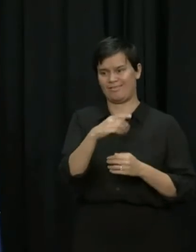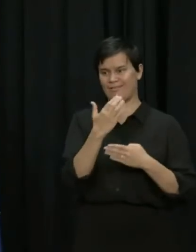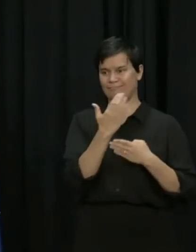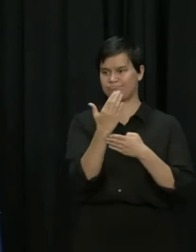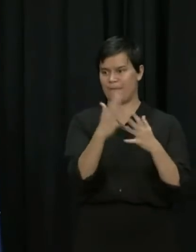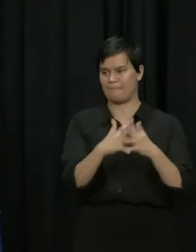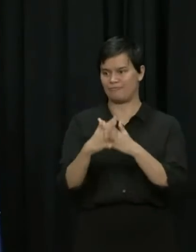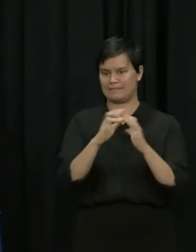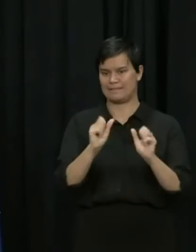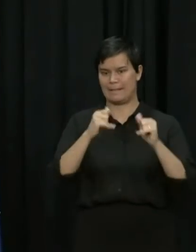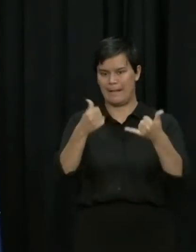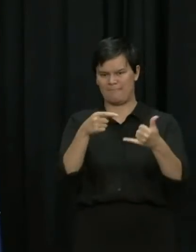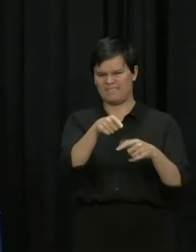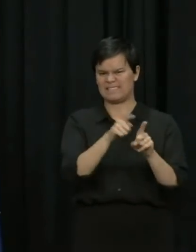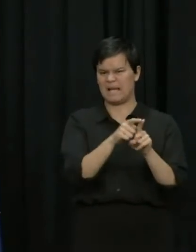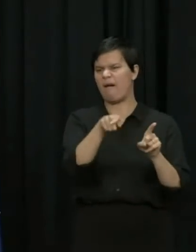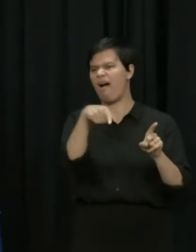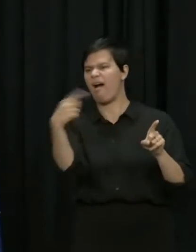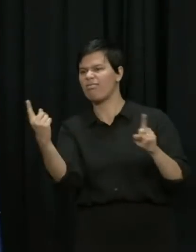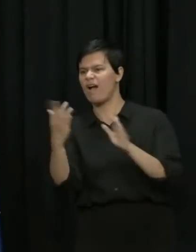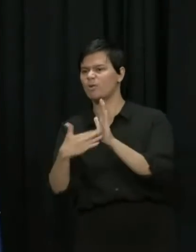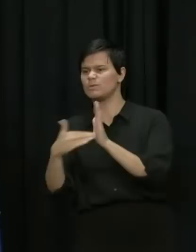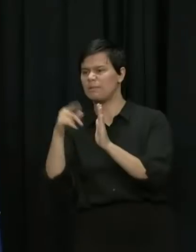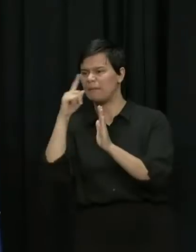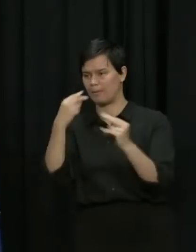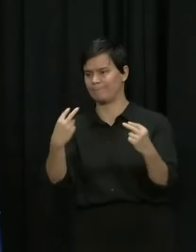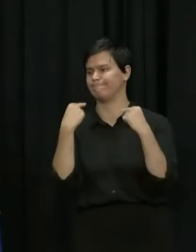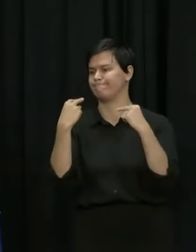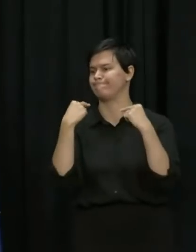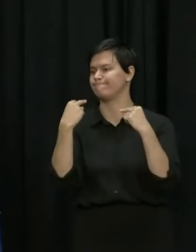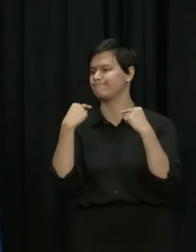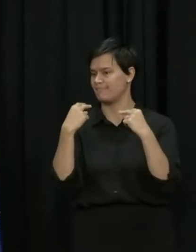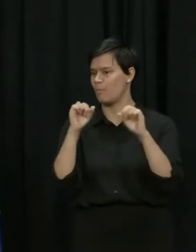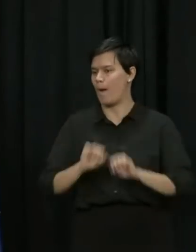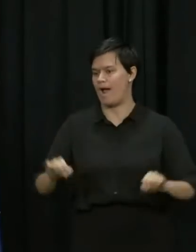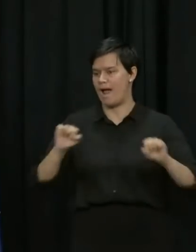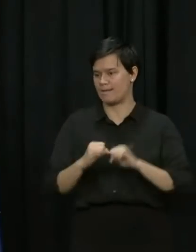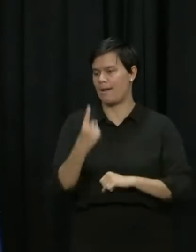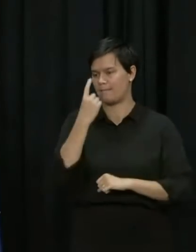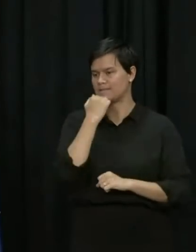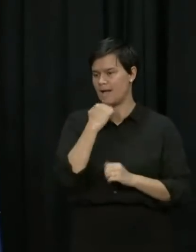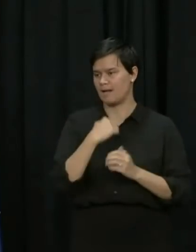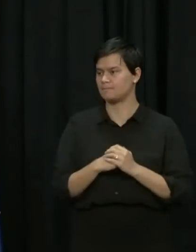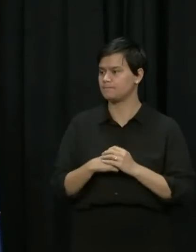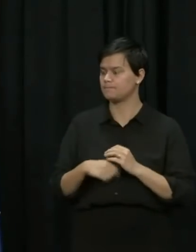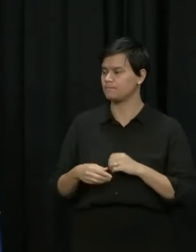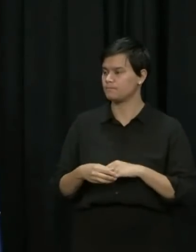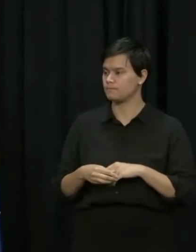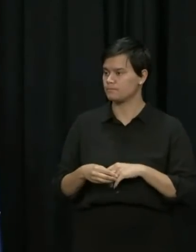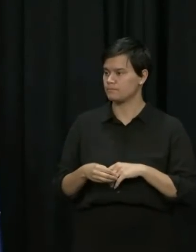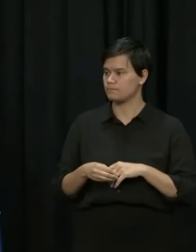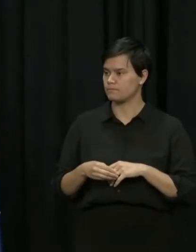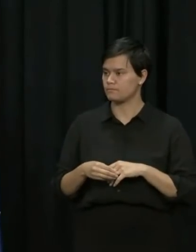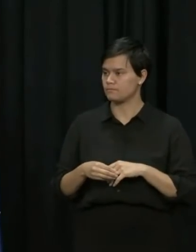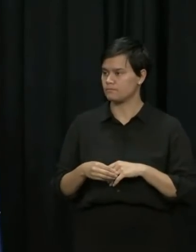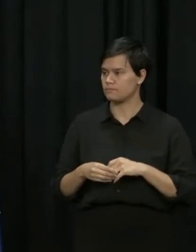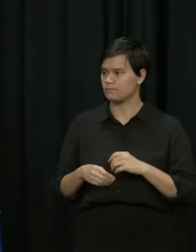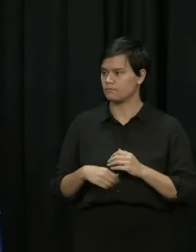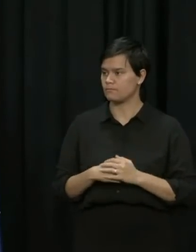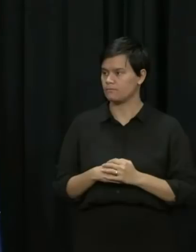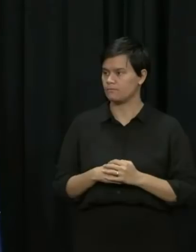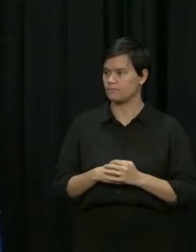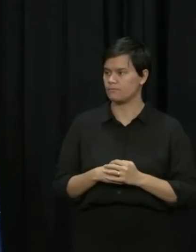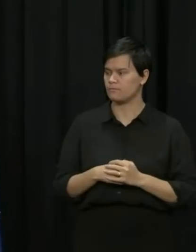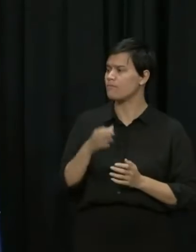doing and keeping an eye out on the new information that comes to hand. Audrey? Yeah, if you're reviewing it tomorrow, I mean, is there any chance that